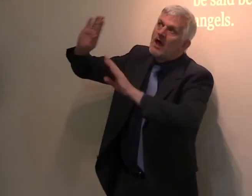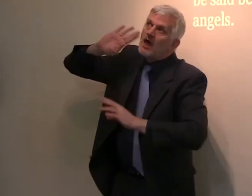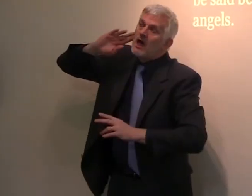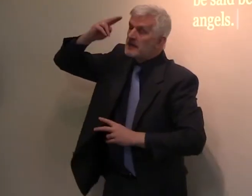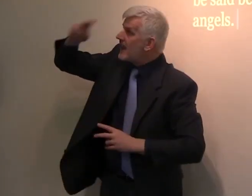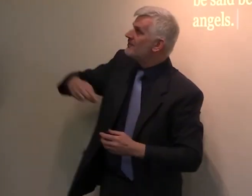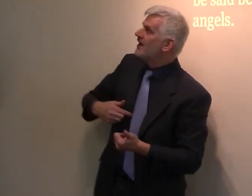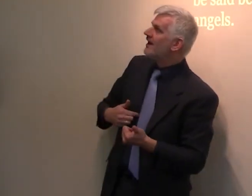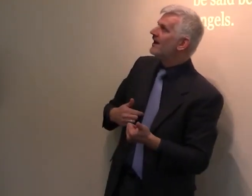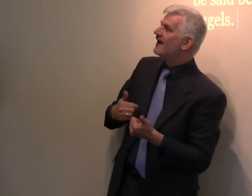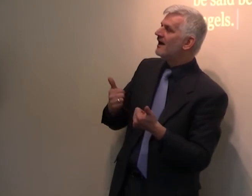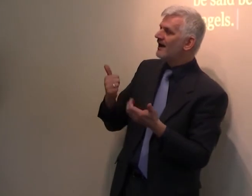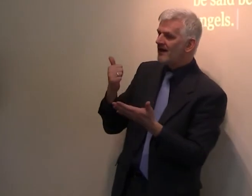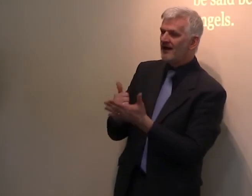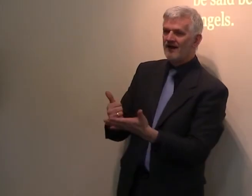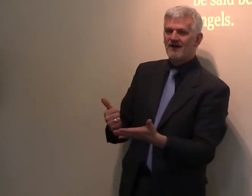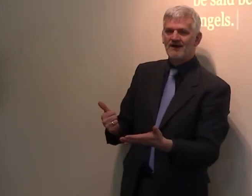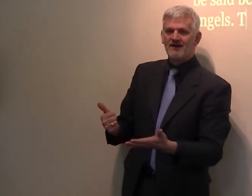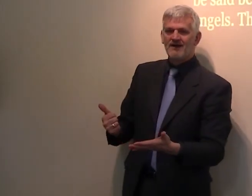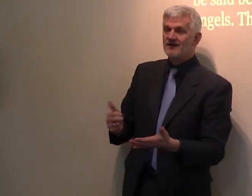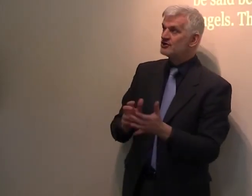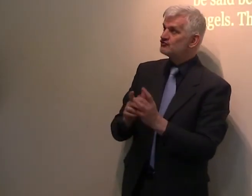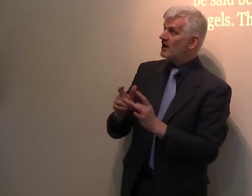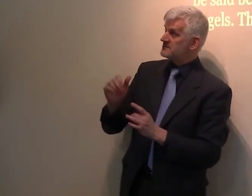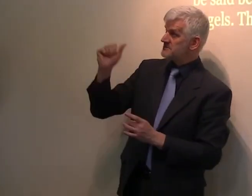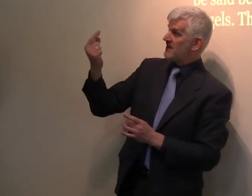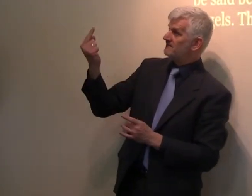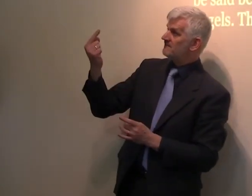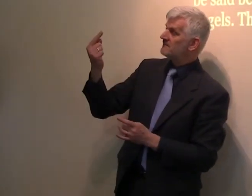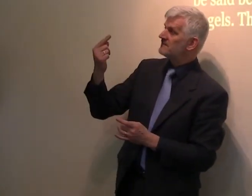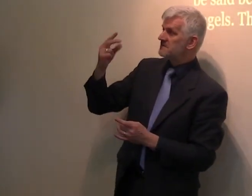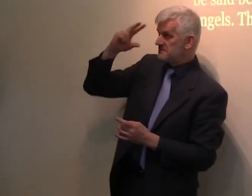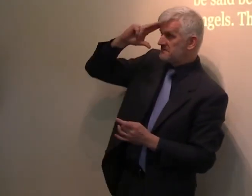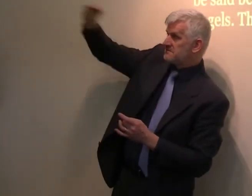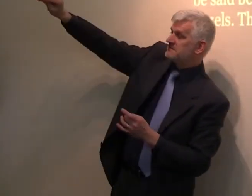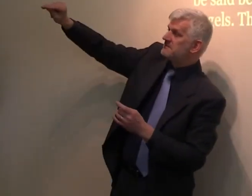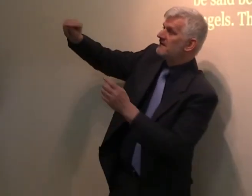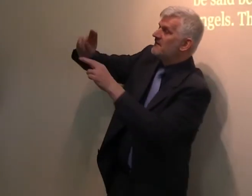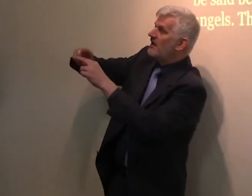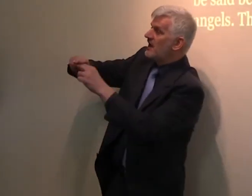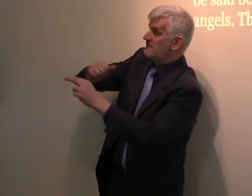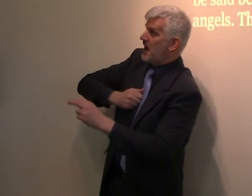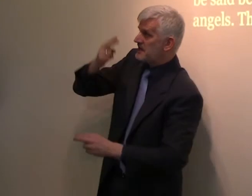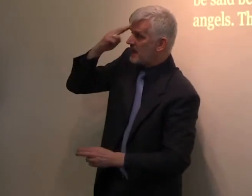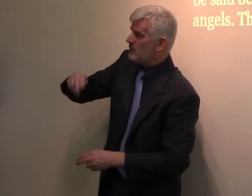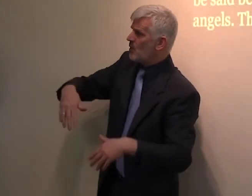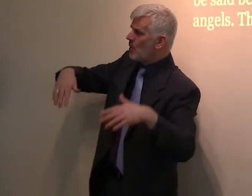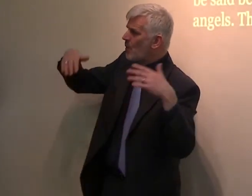spelled out by the Lord Jesus Christ before his Father. Oh, that's a great, great promise.